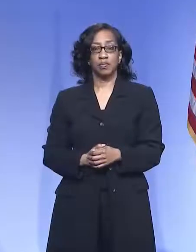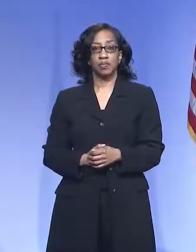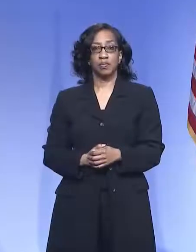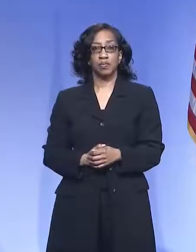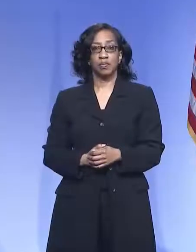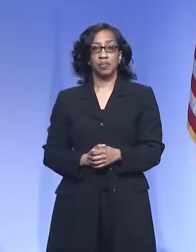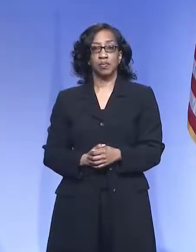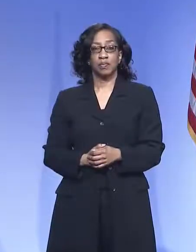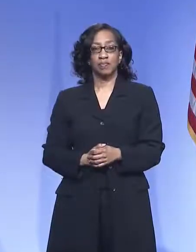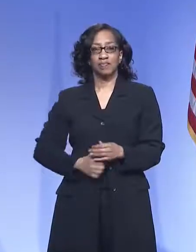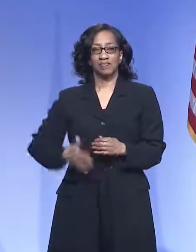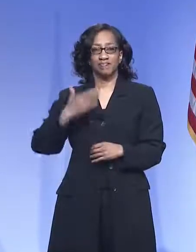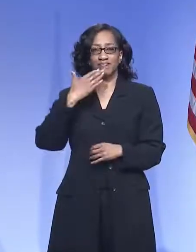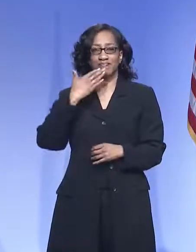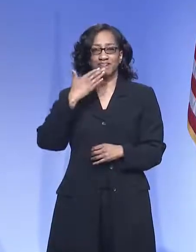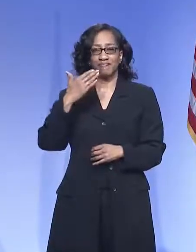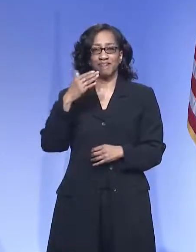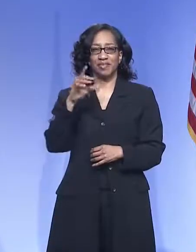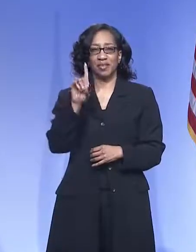Thank you, David.